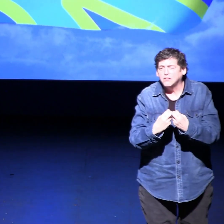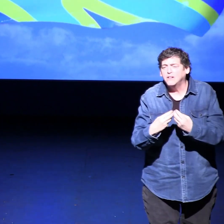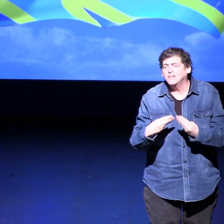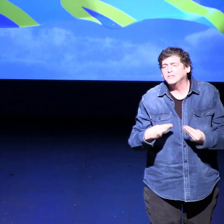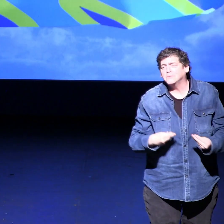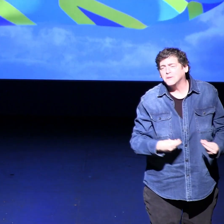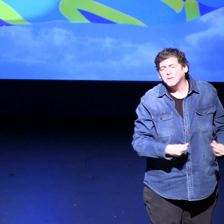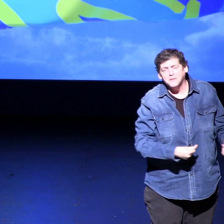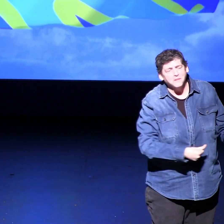without misunderstanding.